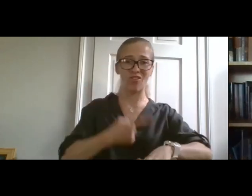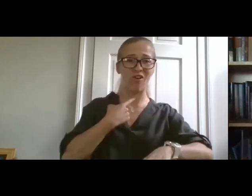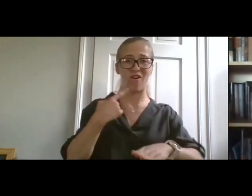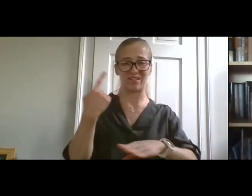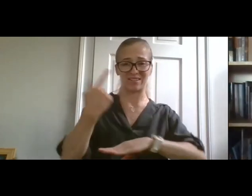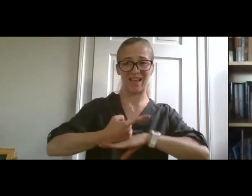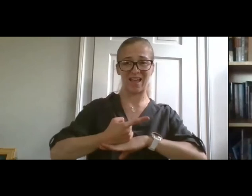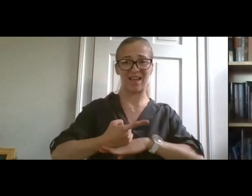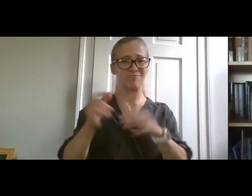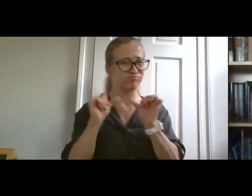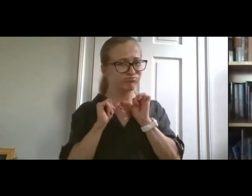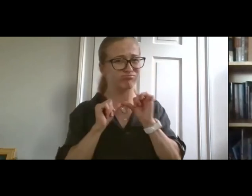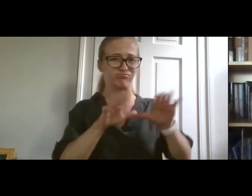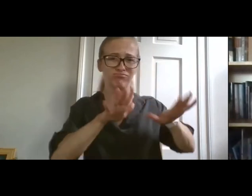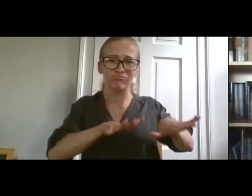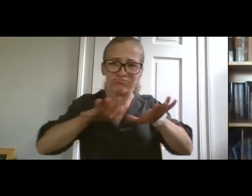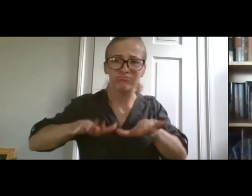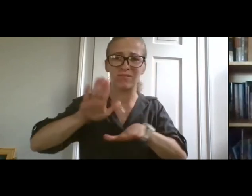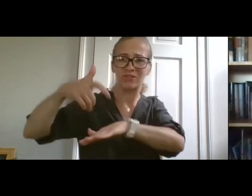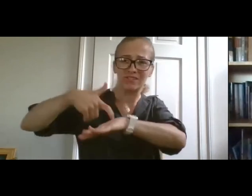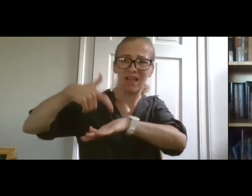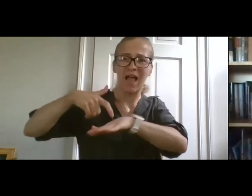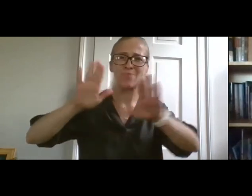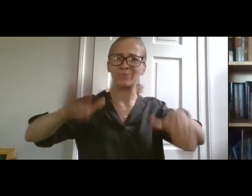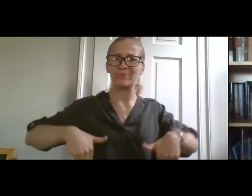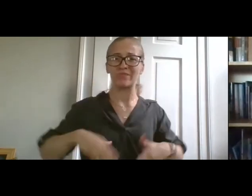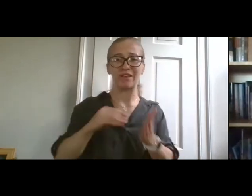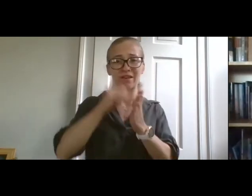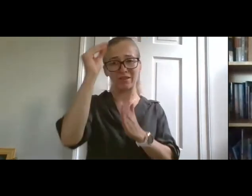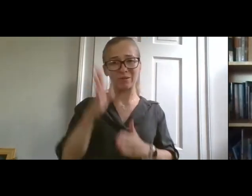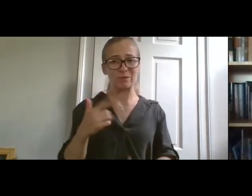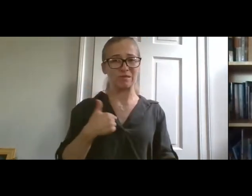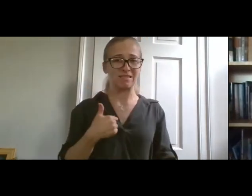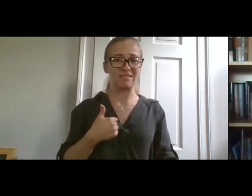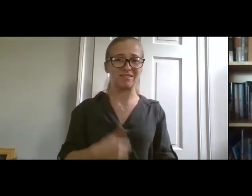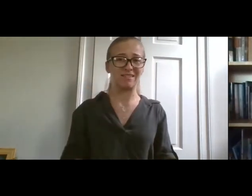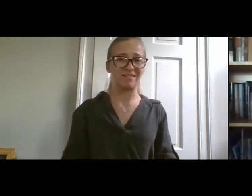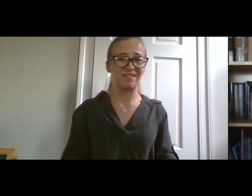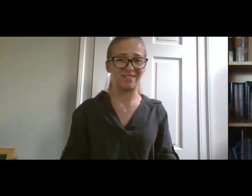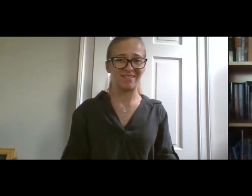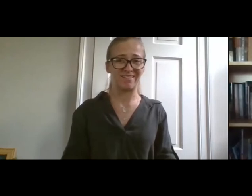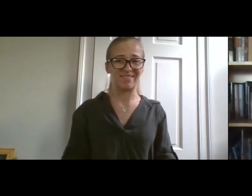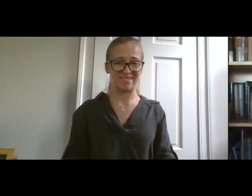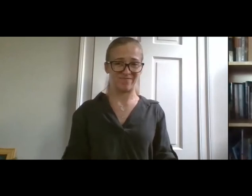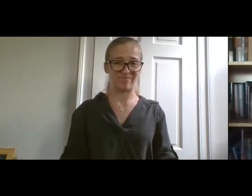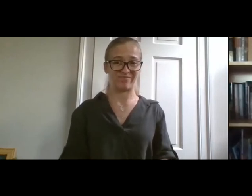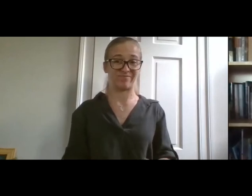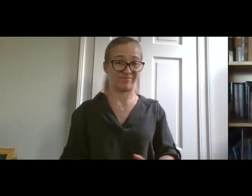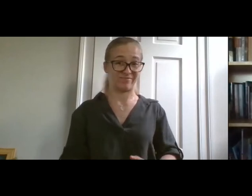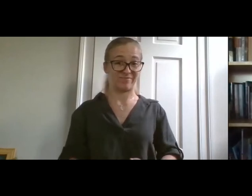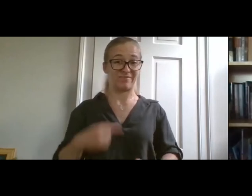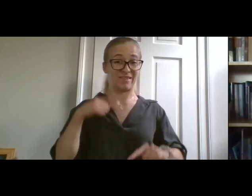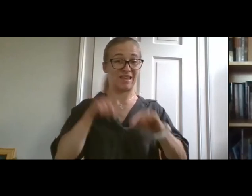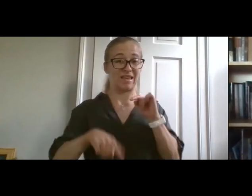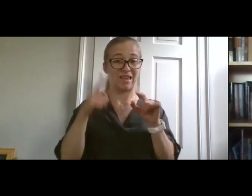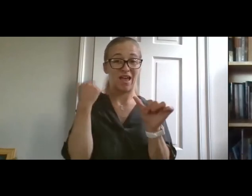continue and take your time. Like, I just let's wanted stick to be with the sentence. respectful. Students, I'm almost at the end. I can't remember